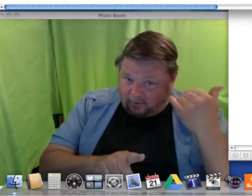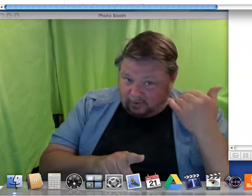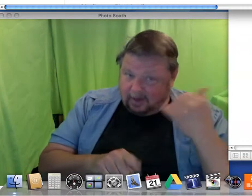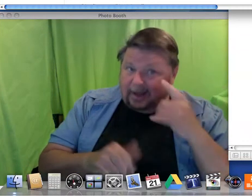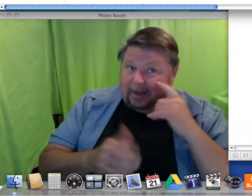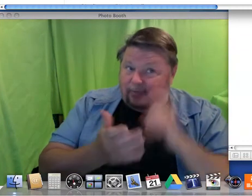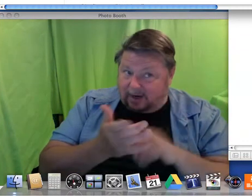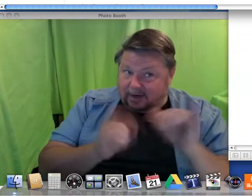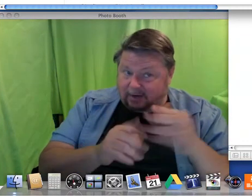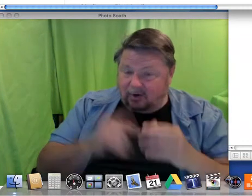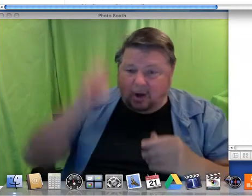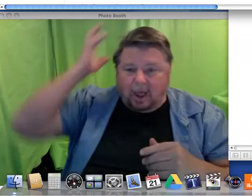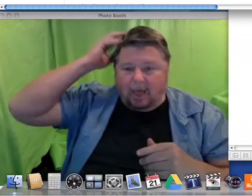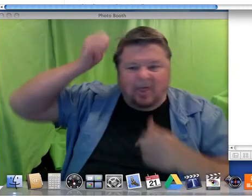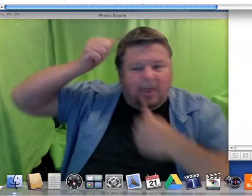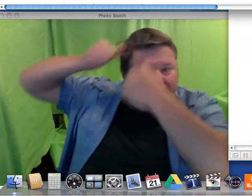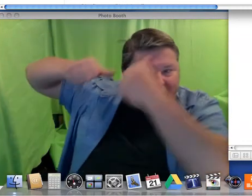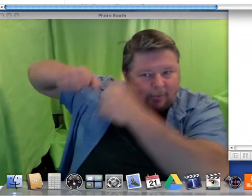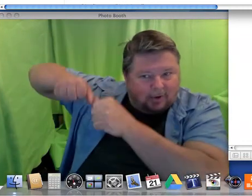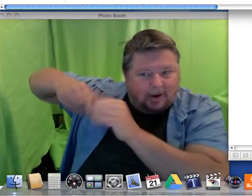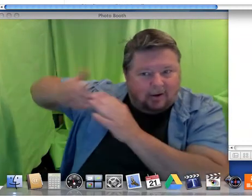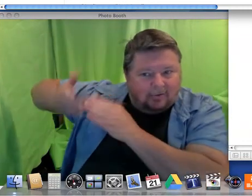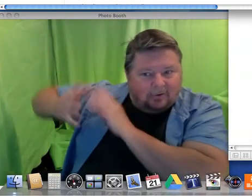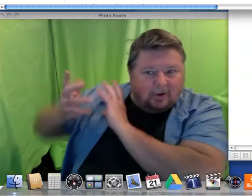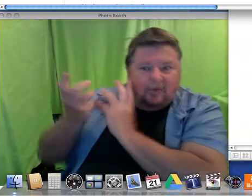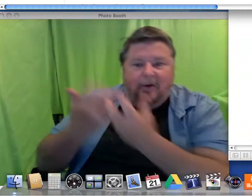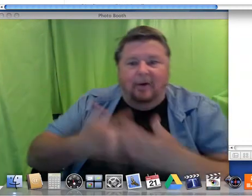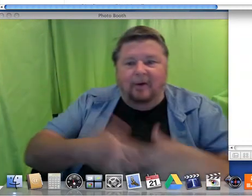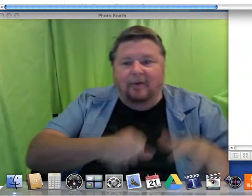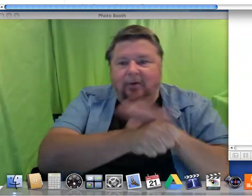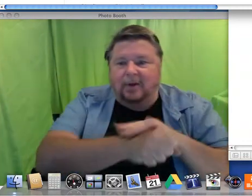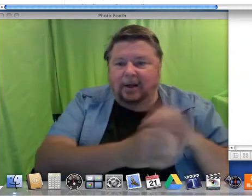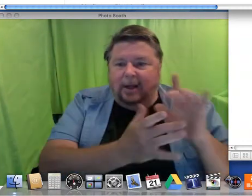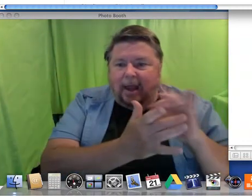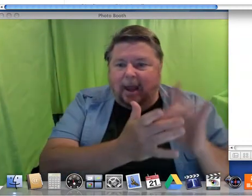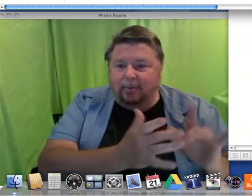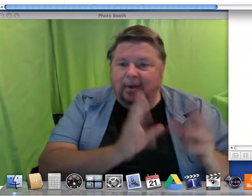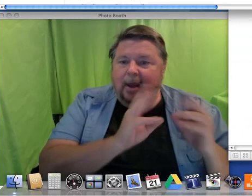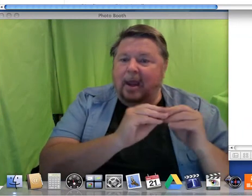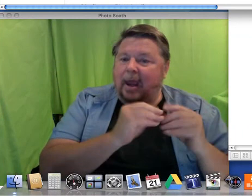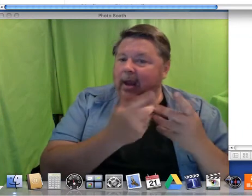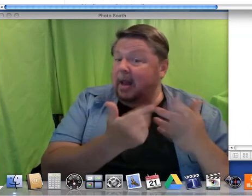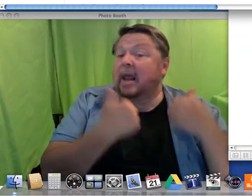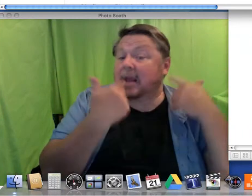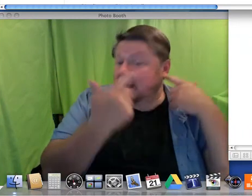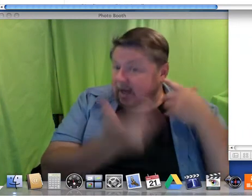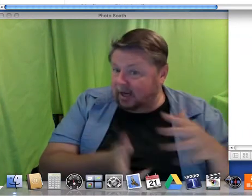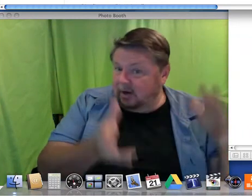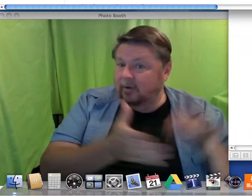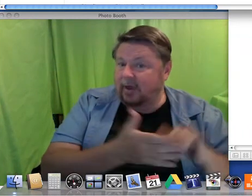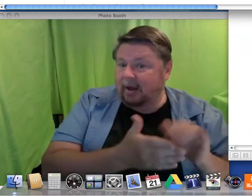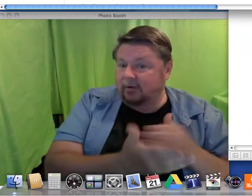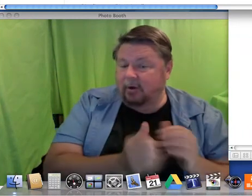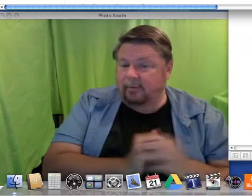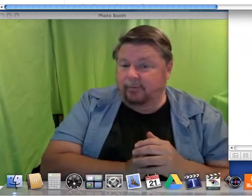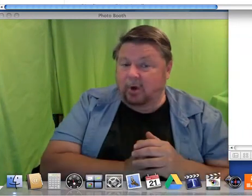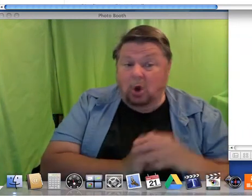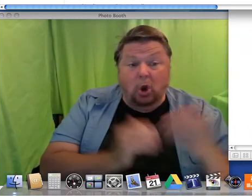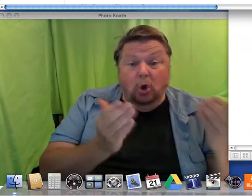before, they recognize the song, their memory of the song fills in the gaps, and they can hear that